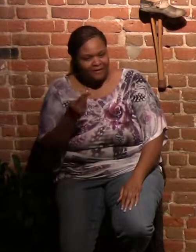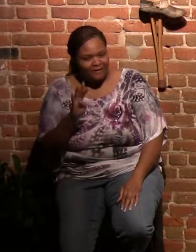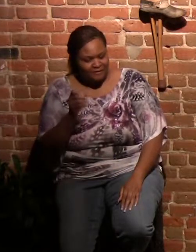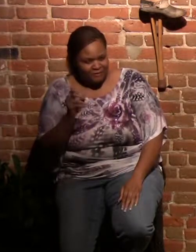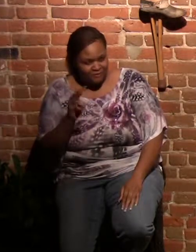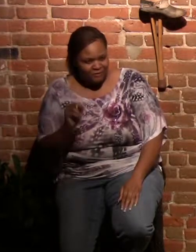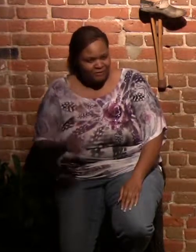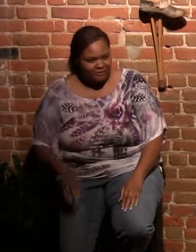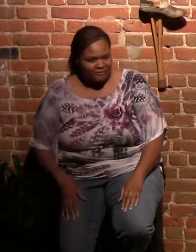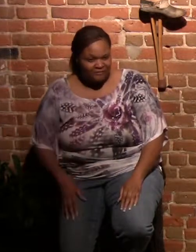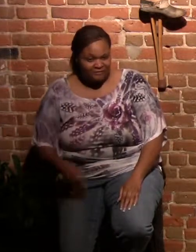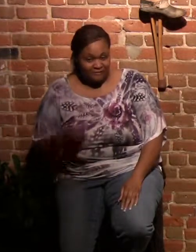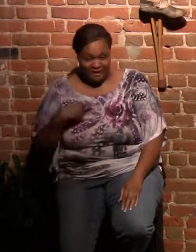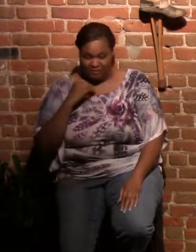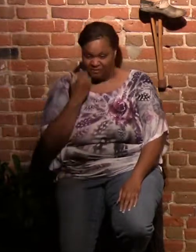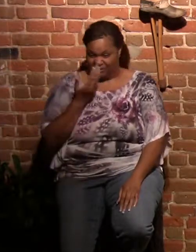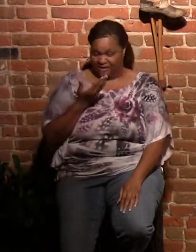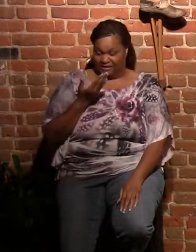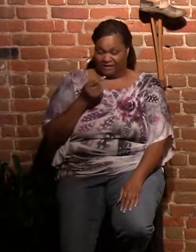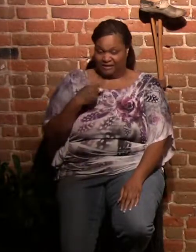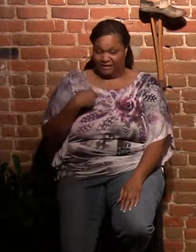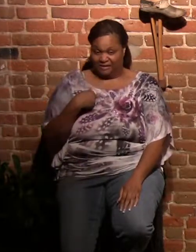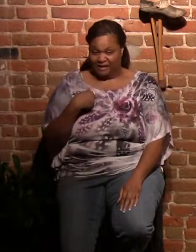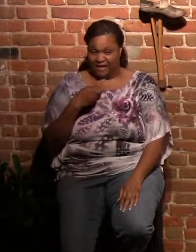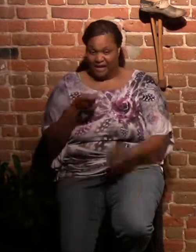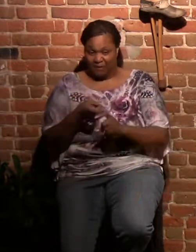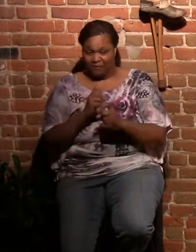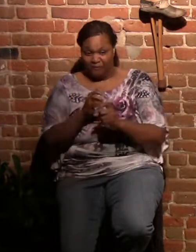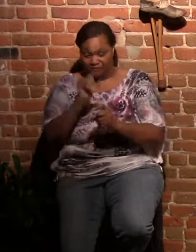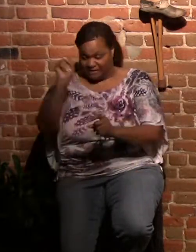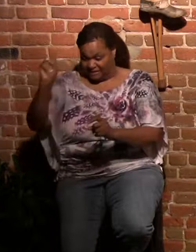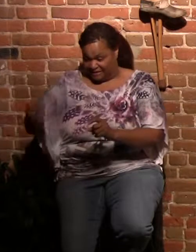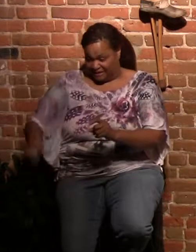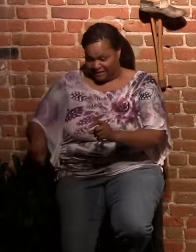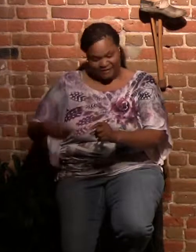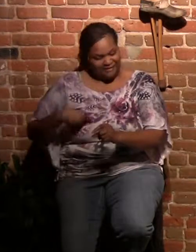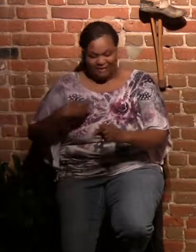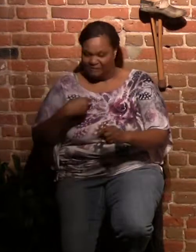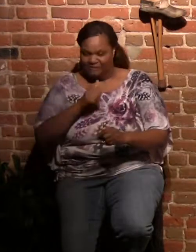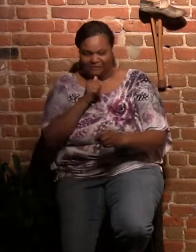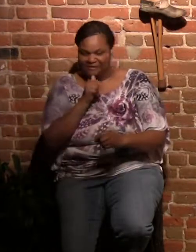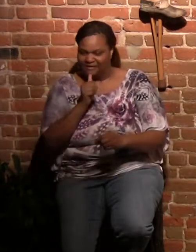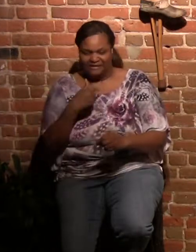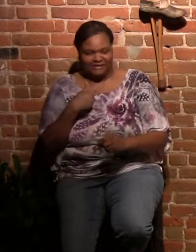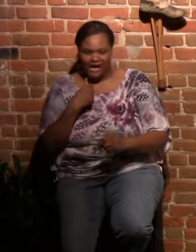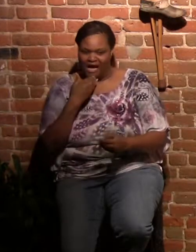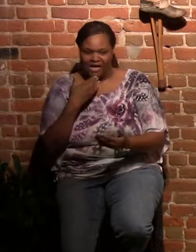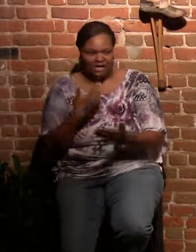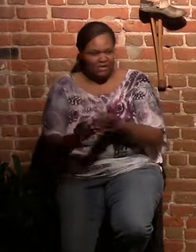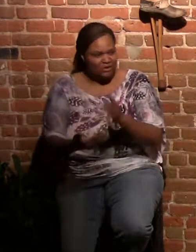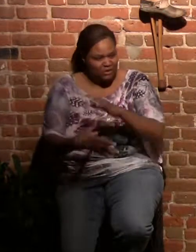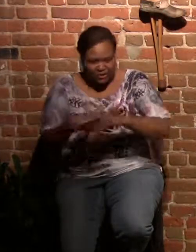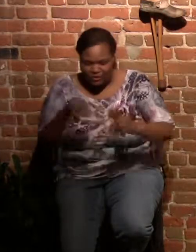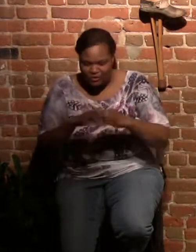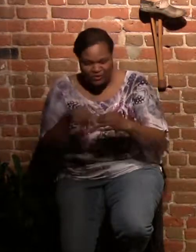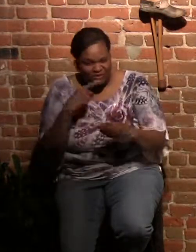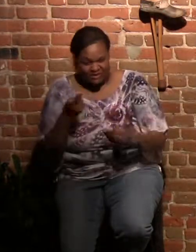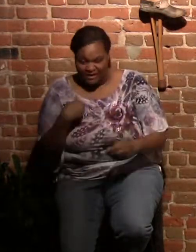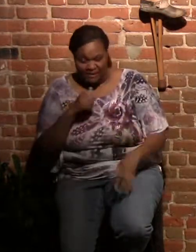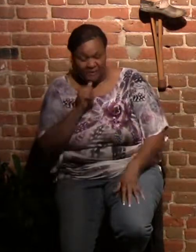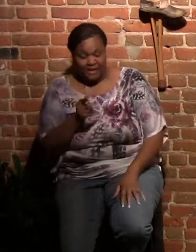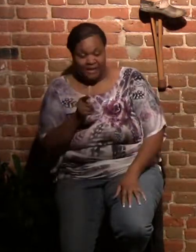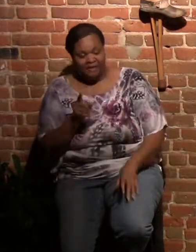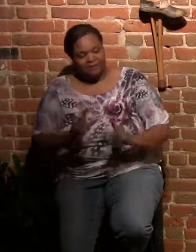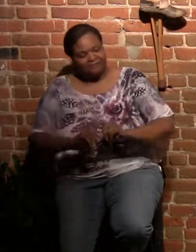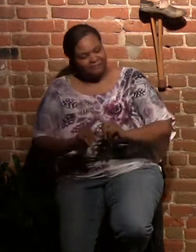to my great shame, I am a Southerner, and I am not a good storyteller. Oh, you've done great. I'm not.